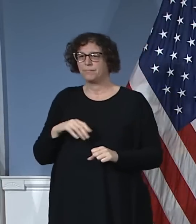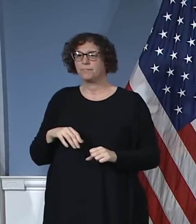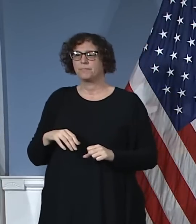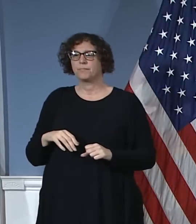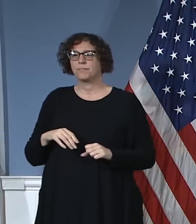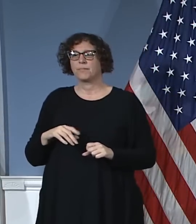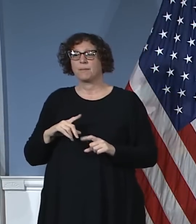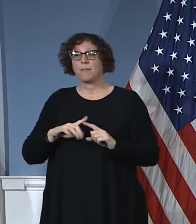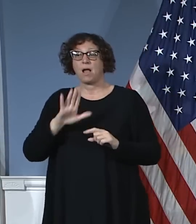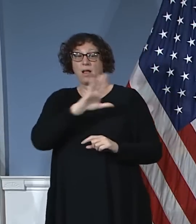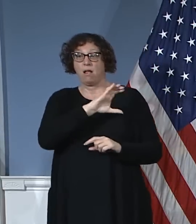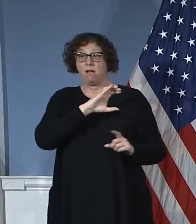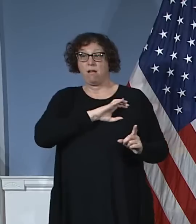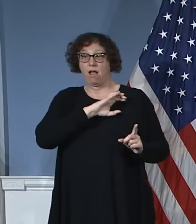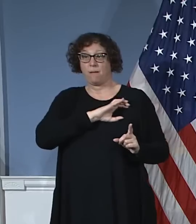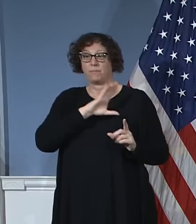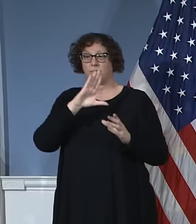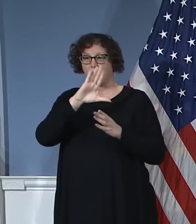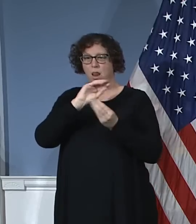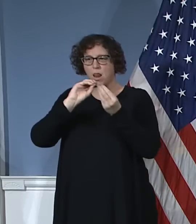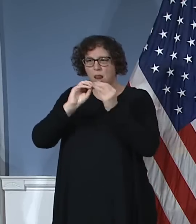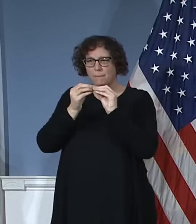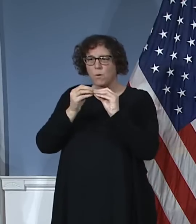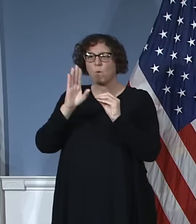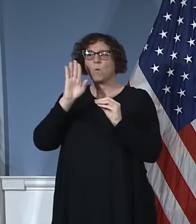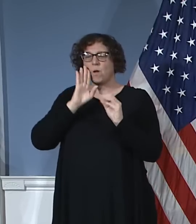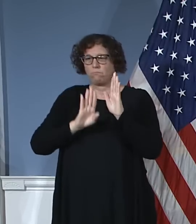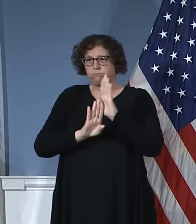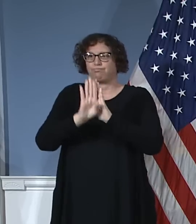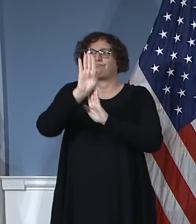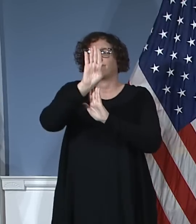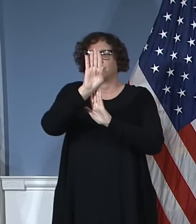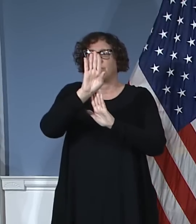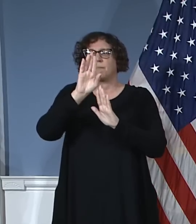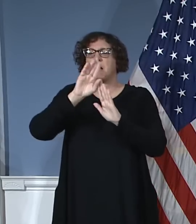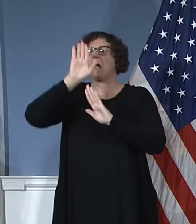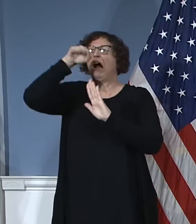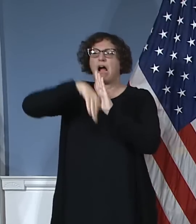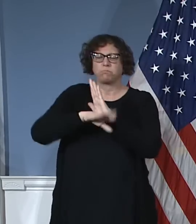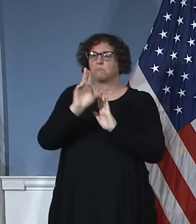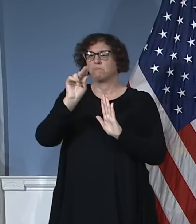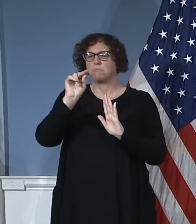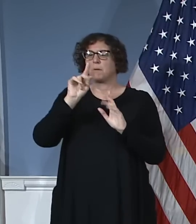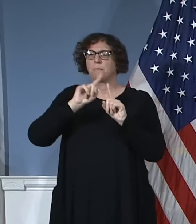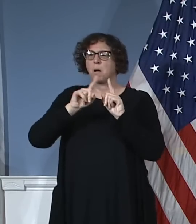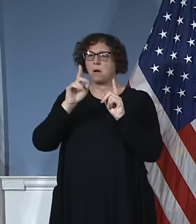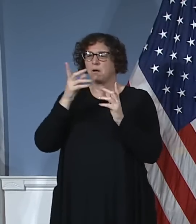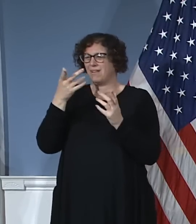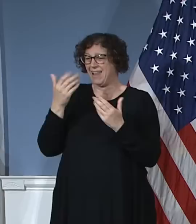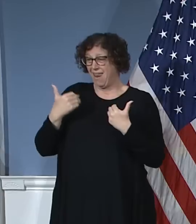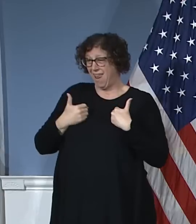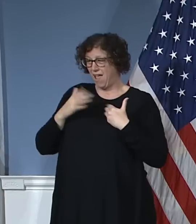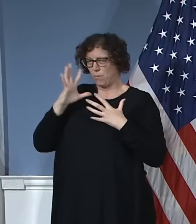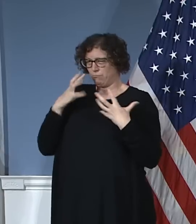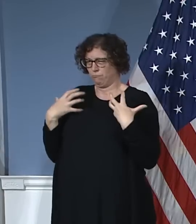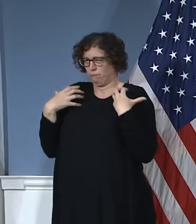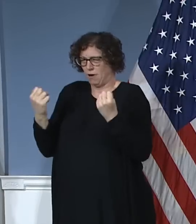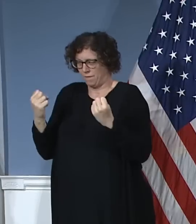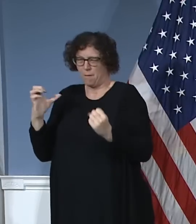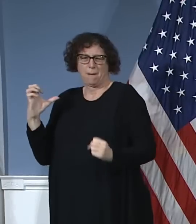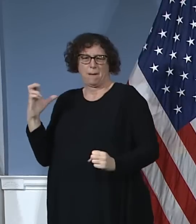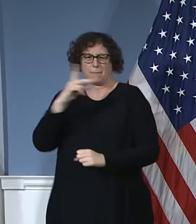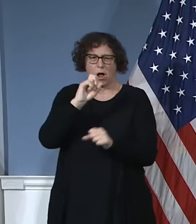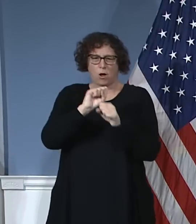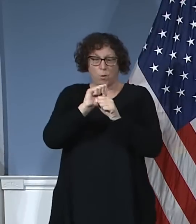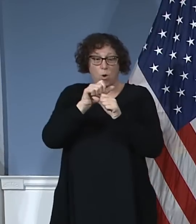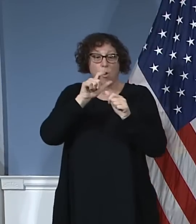an element that starts to go right back down from that original group that got sick. A lot of them will come back online. We'll be going through this for weeks